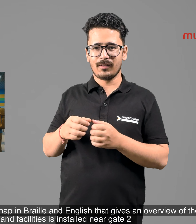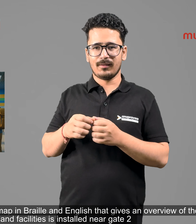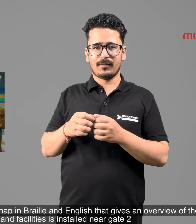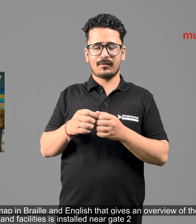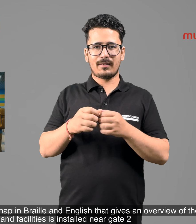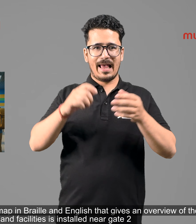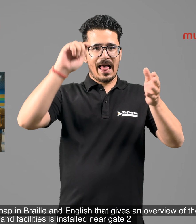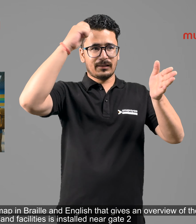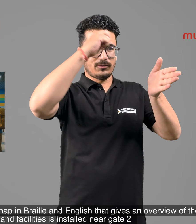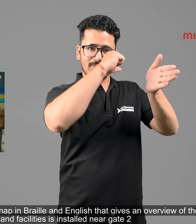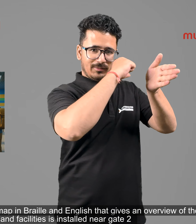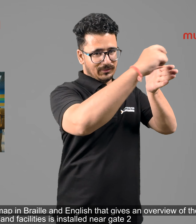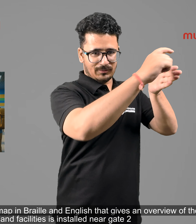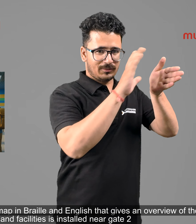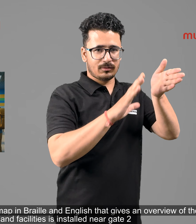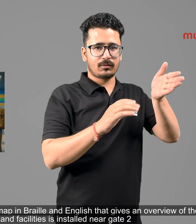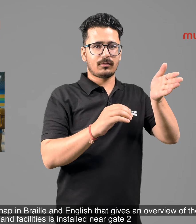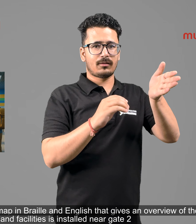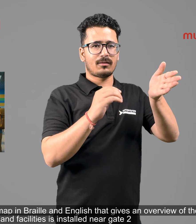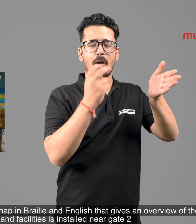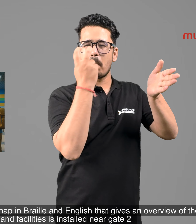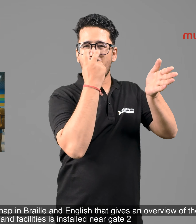is installed near Gate 2.